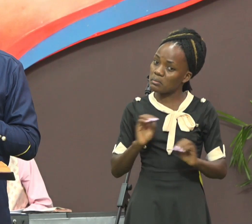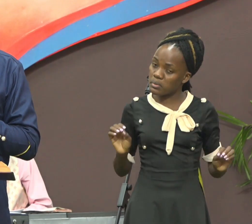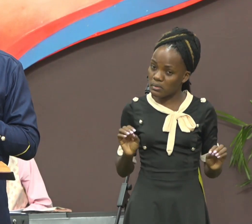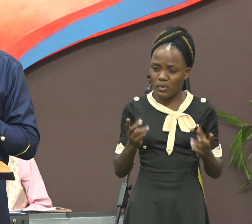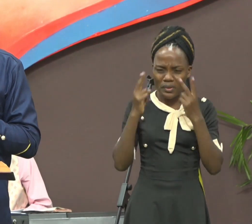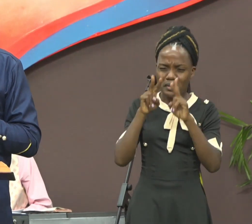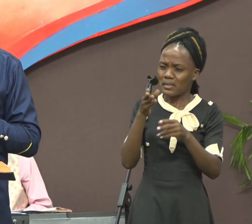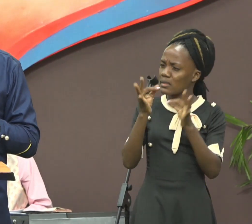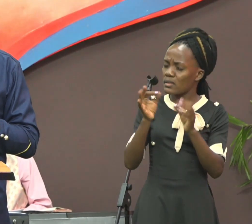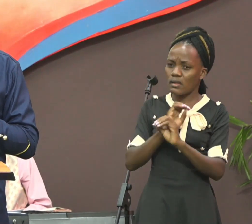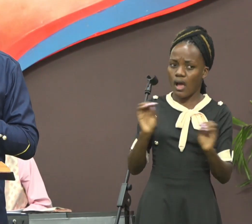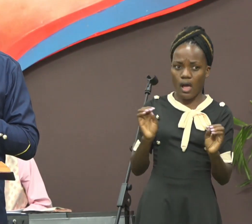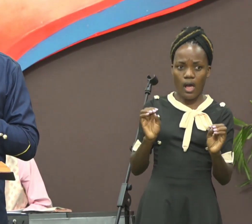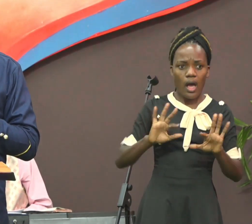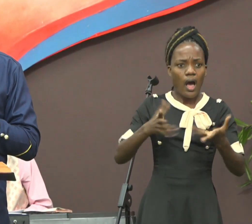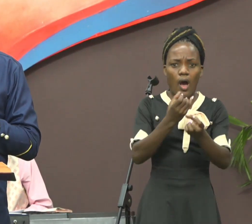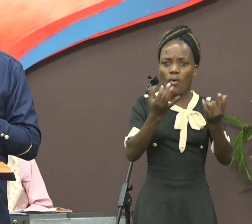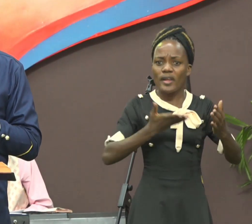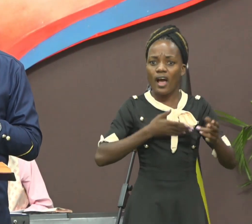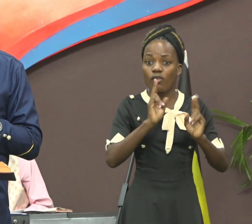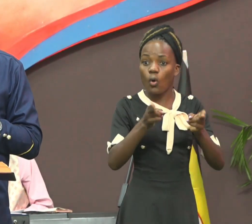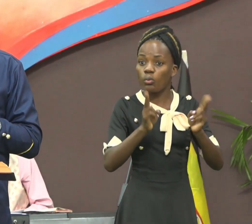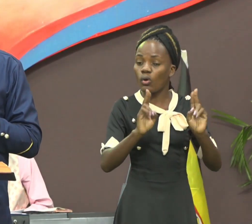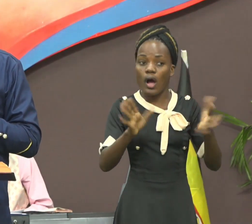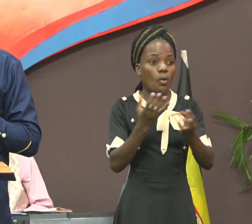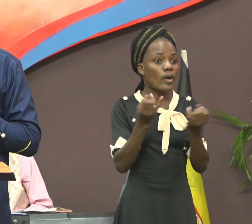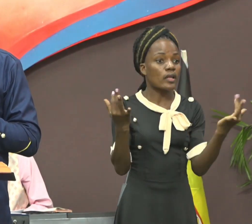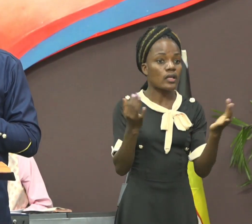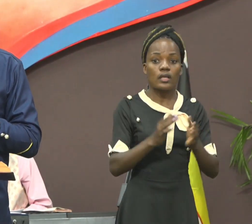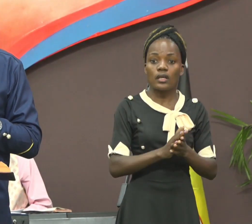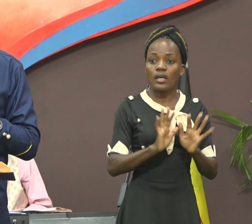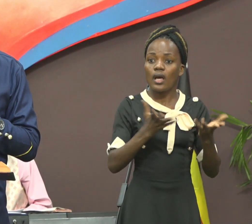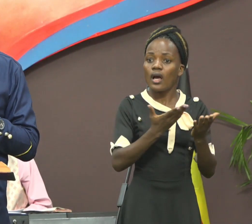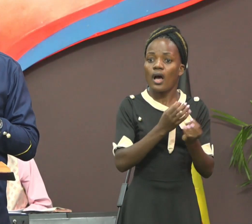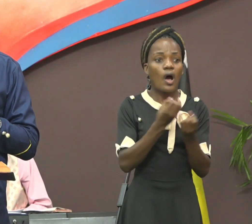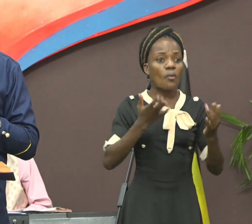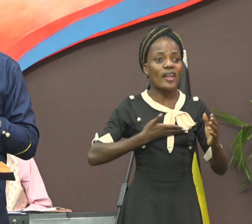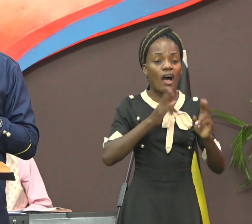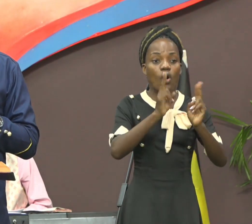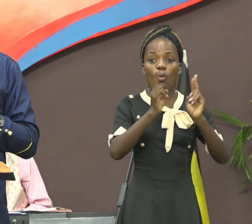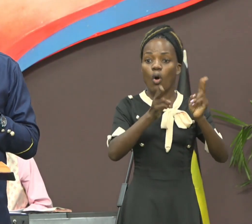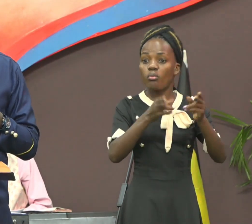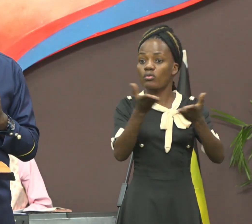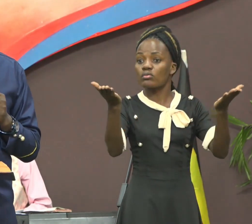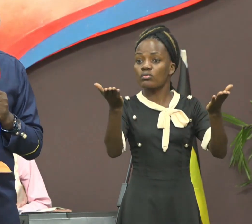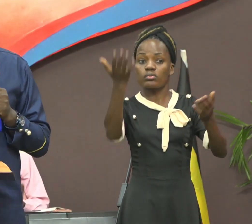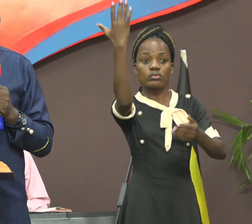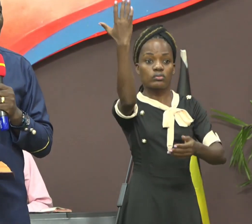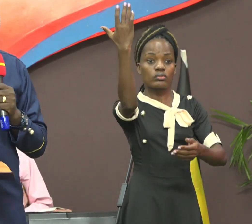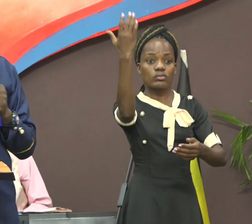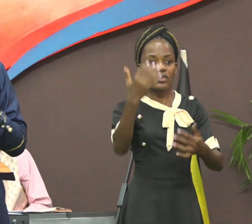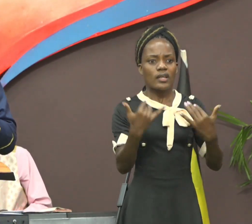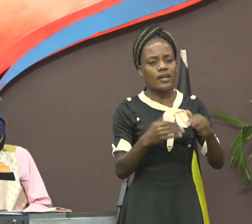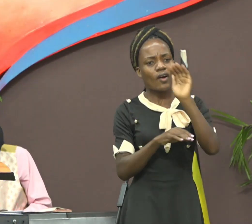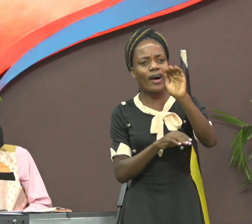them. Bameka baine subi. How many have hope? Mikono mbanga bameka baine subi. Raise up your hands if you have hope. Uza neighbor subi